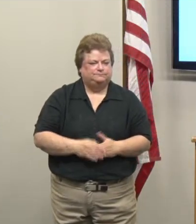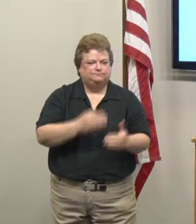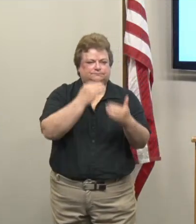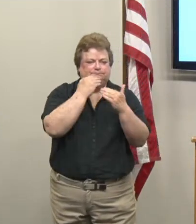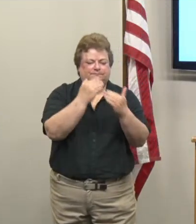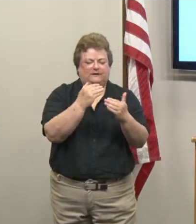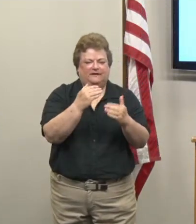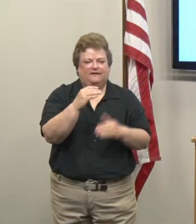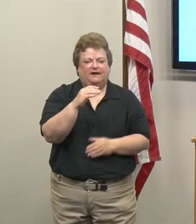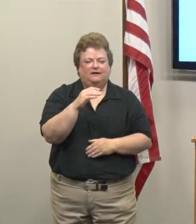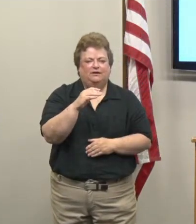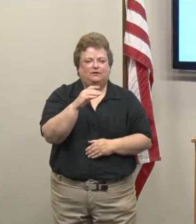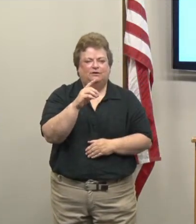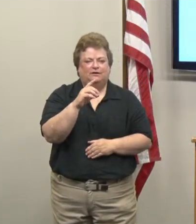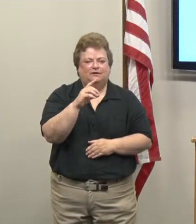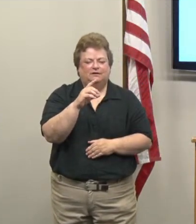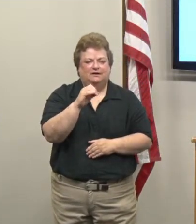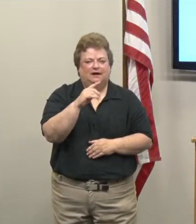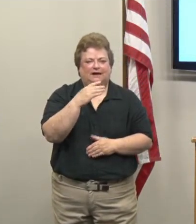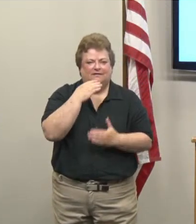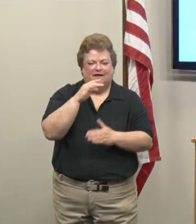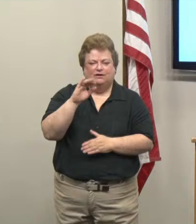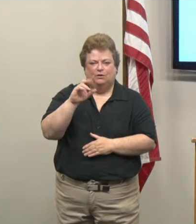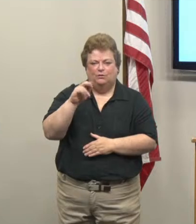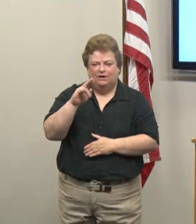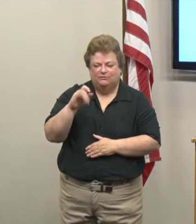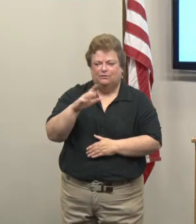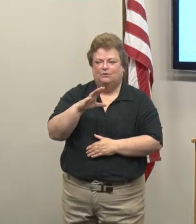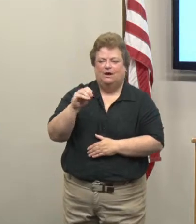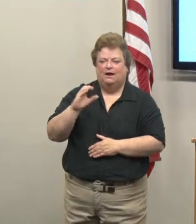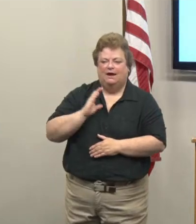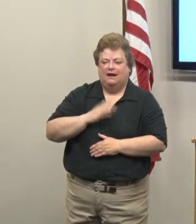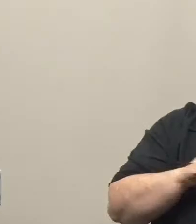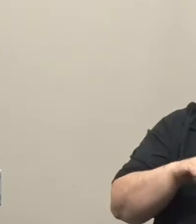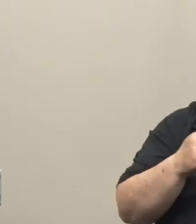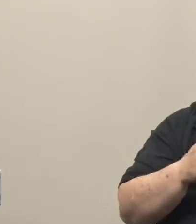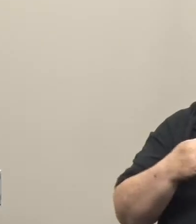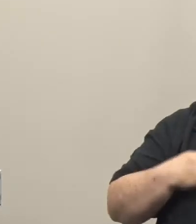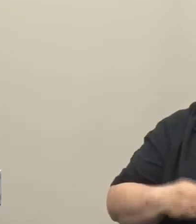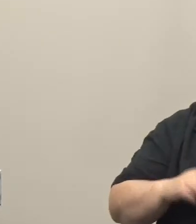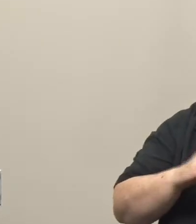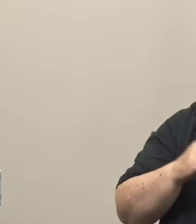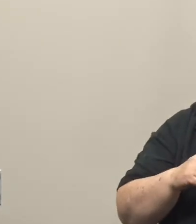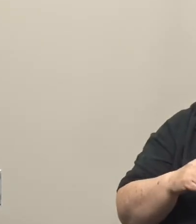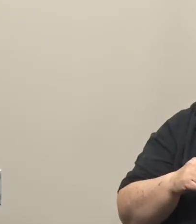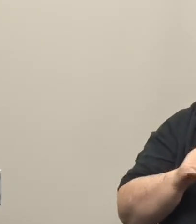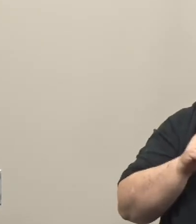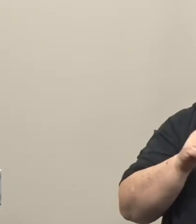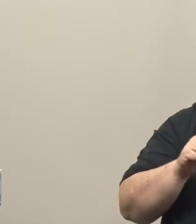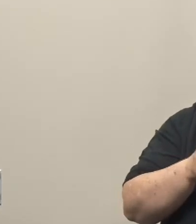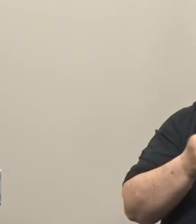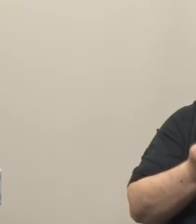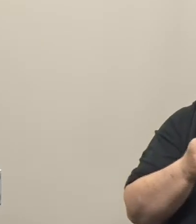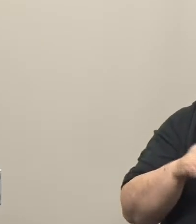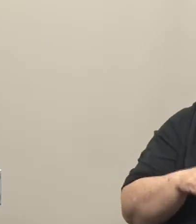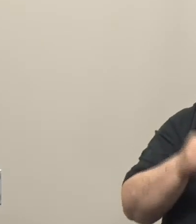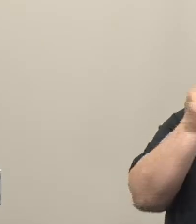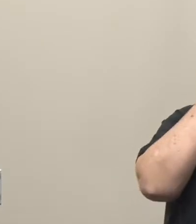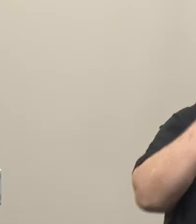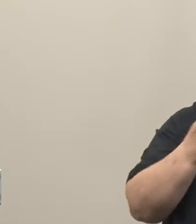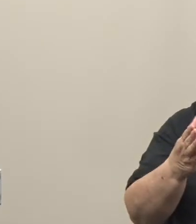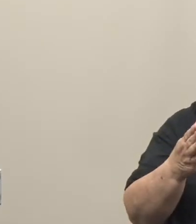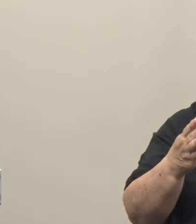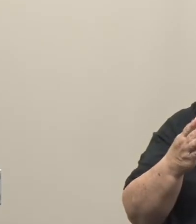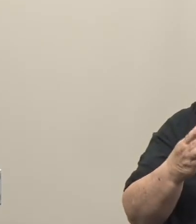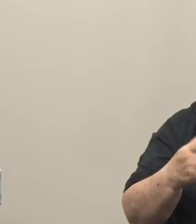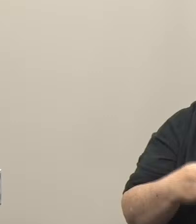Thank you, Director Lopez, and thank you to Raju and our team at the Health Department for continuing to make this important information available to our community